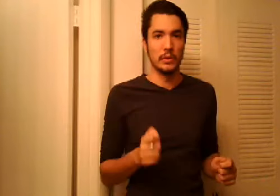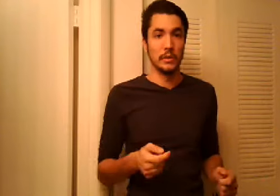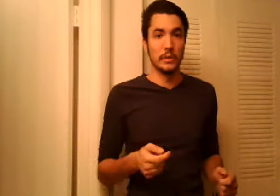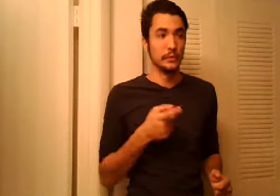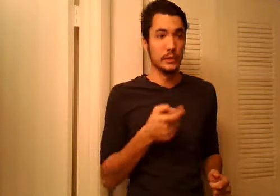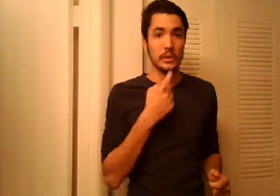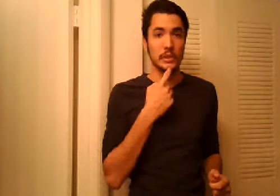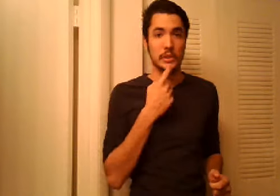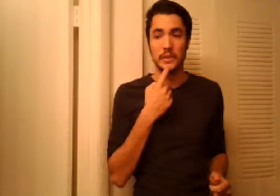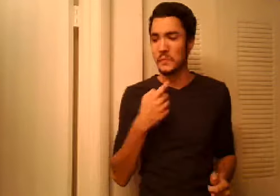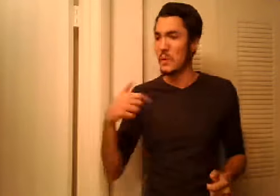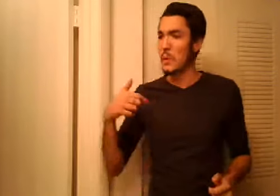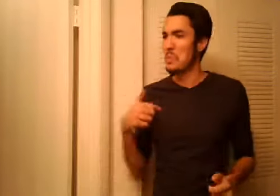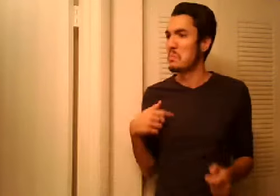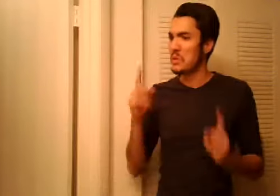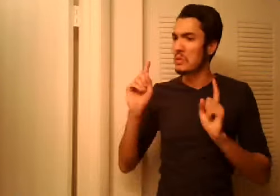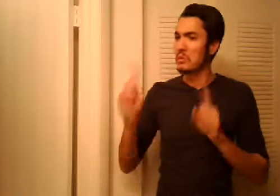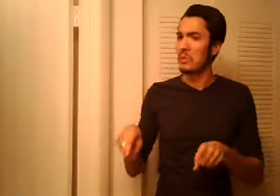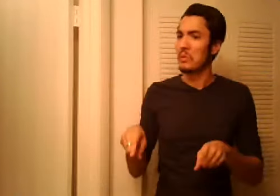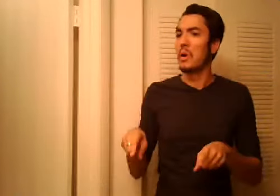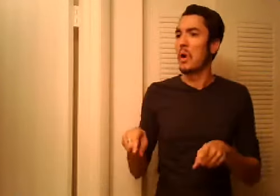when I go out onto those softball fields, right,